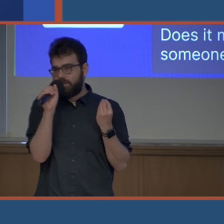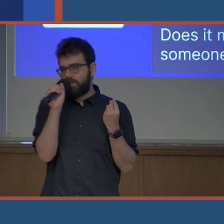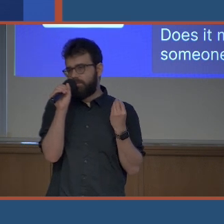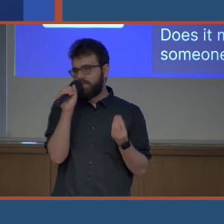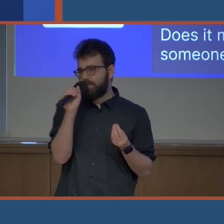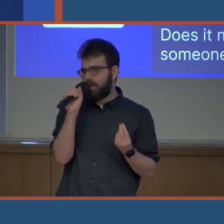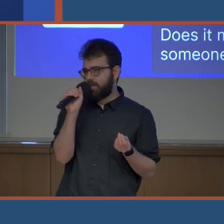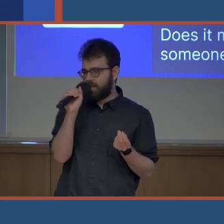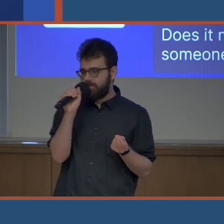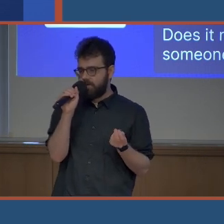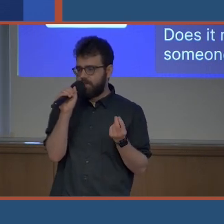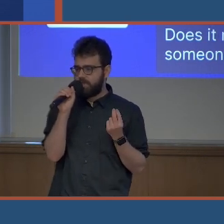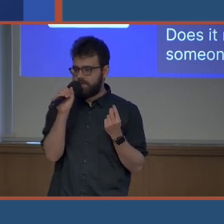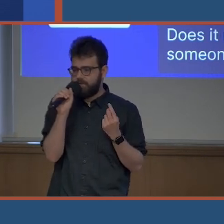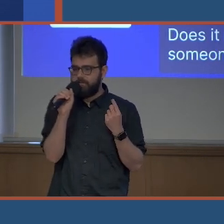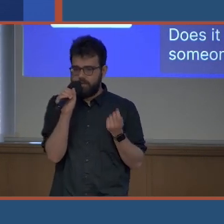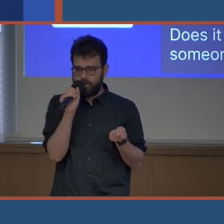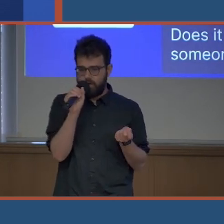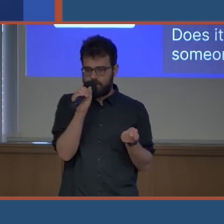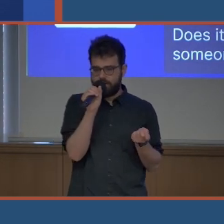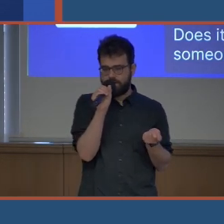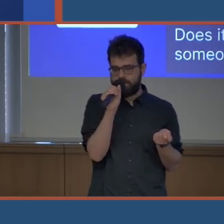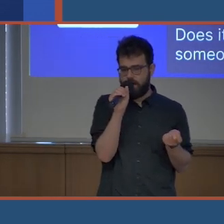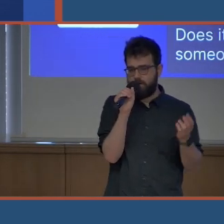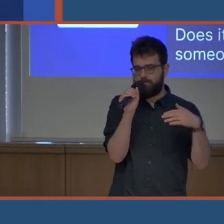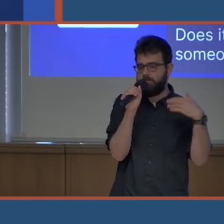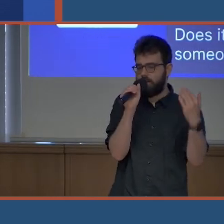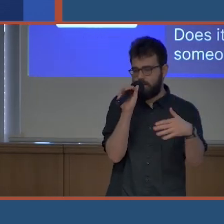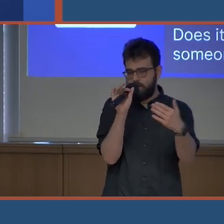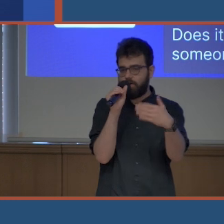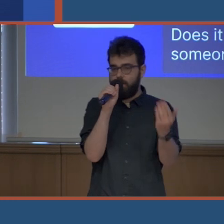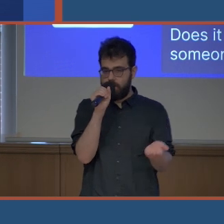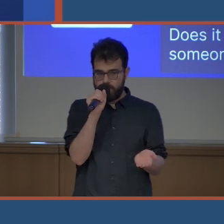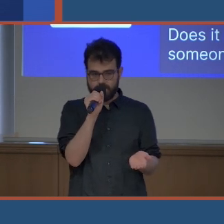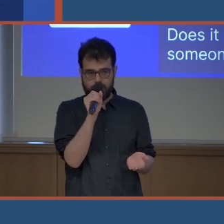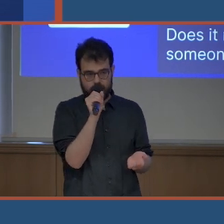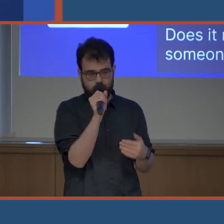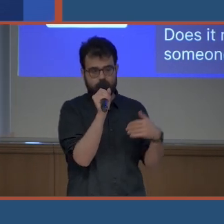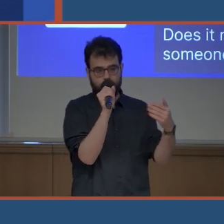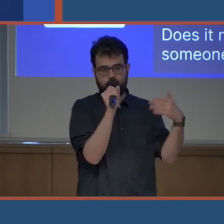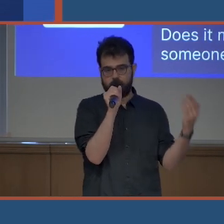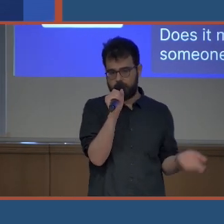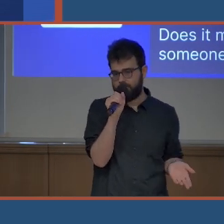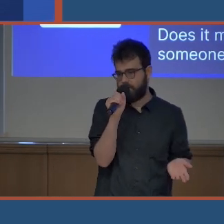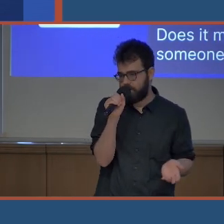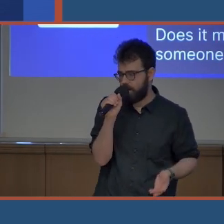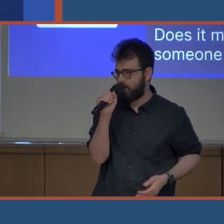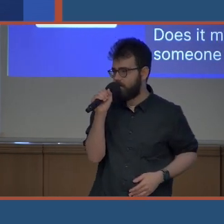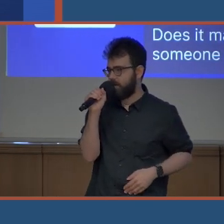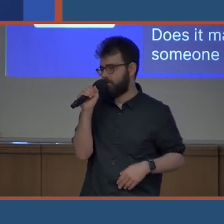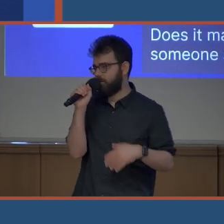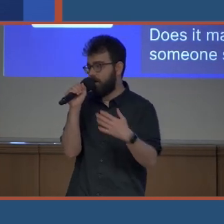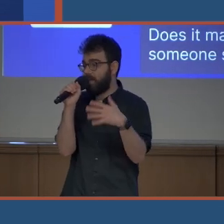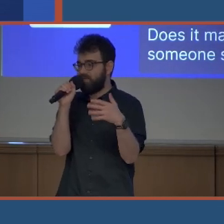Well, the best tip I could give you is to find a course of your local sign language, so where you live right